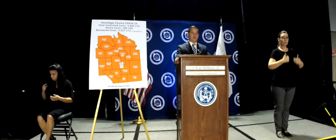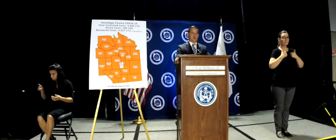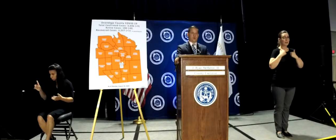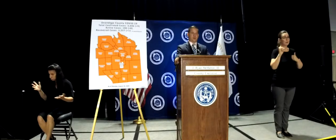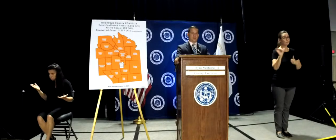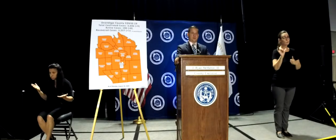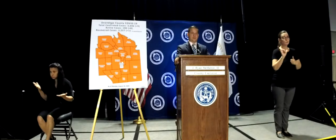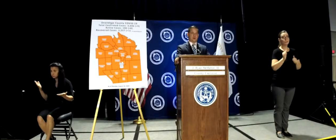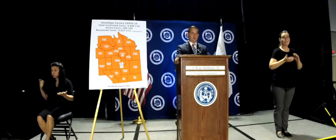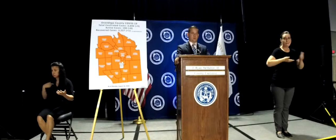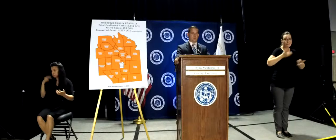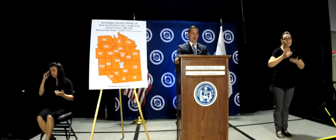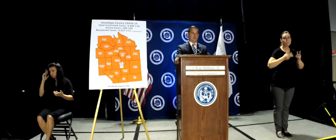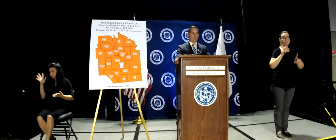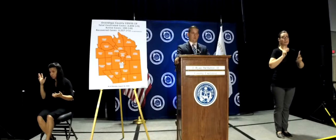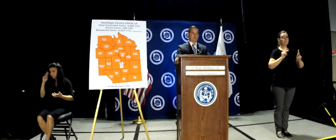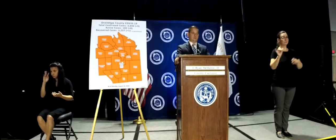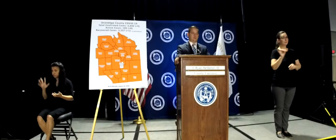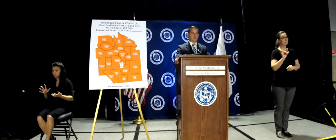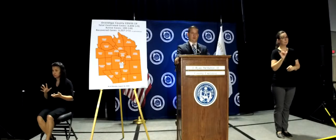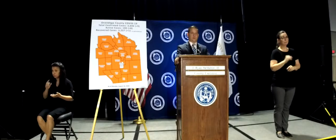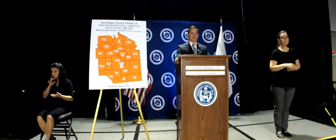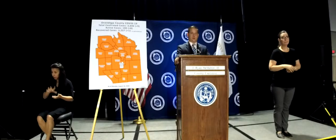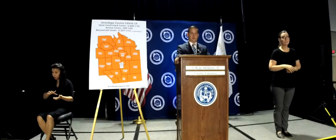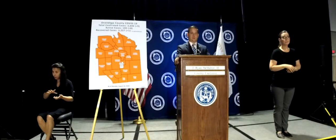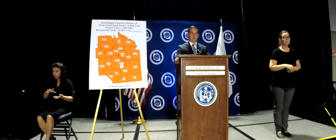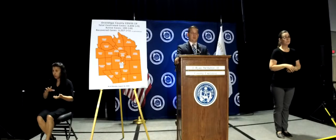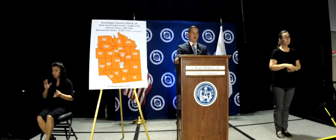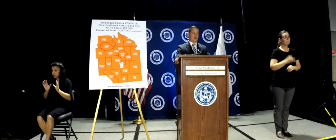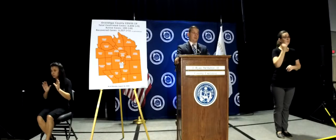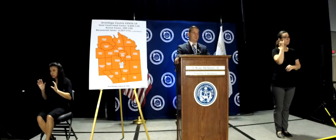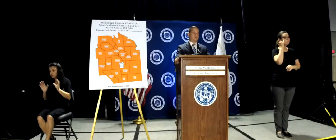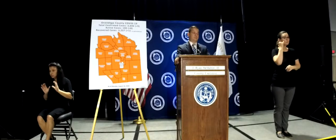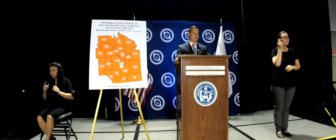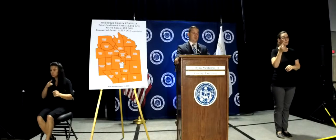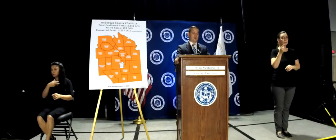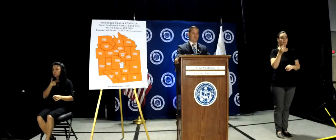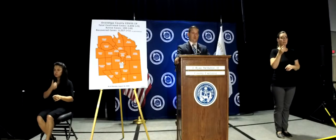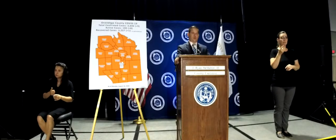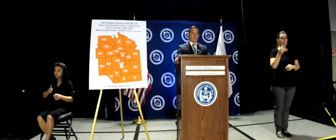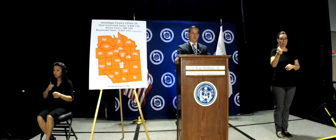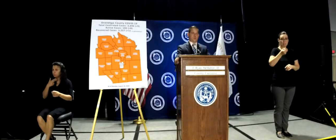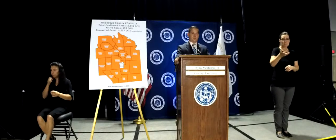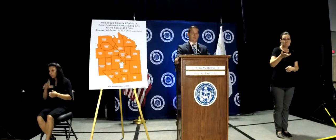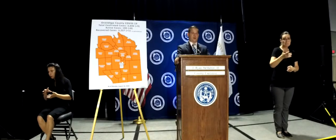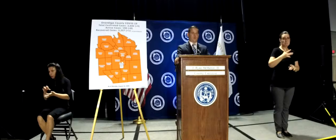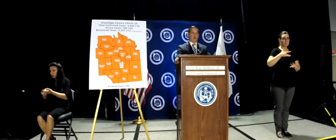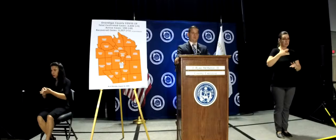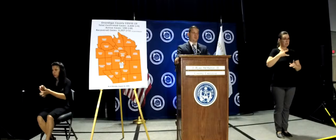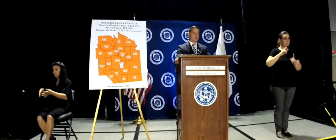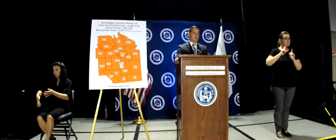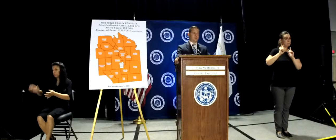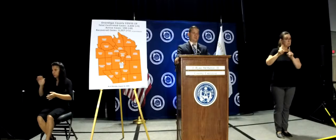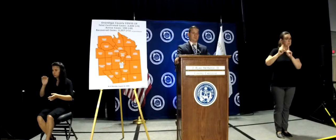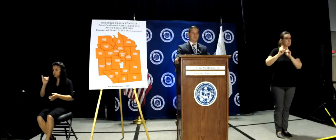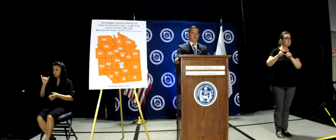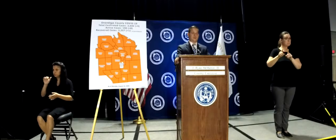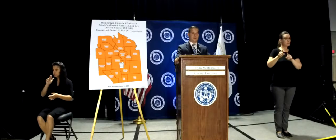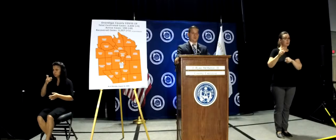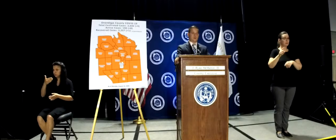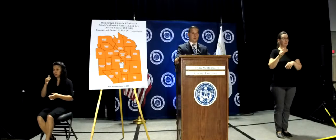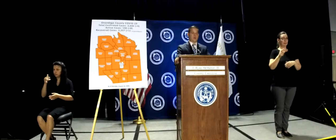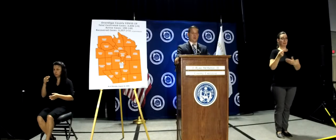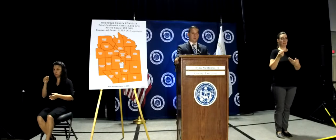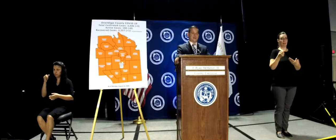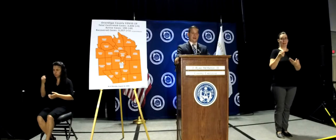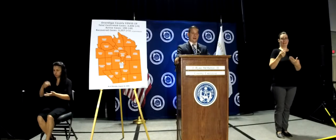individual who likes to go to the casino, you have one 30 minutes away. You don't have 2 30 minutes away, but you have one, so you can get it